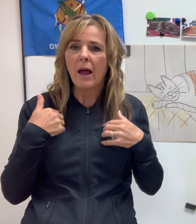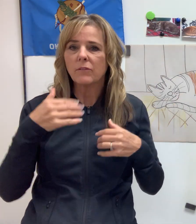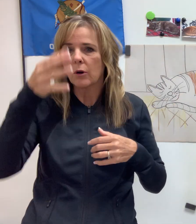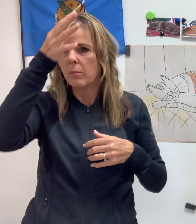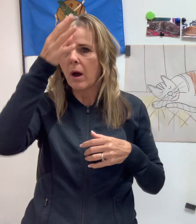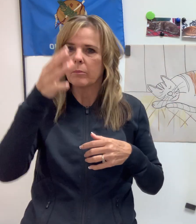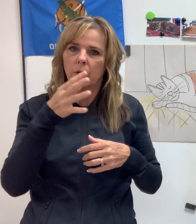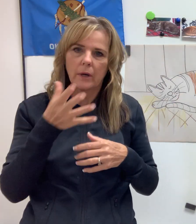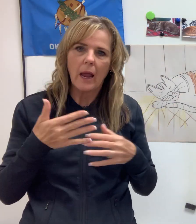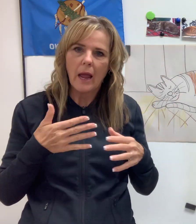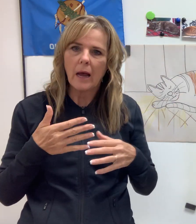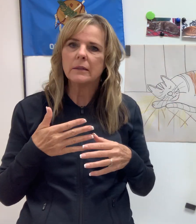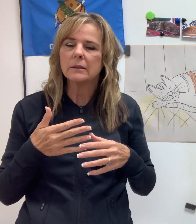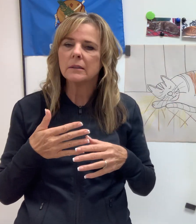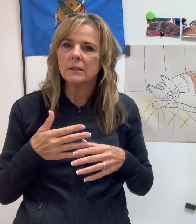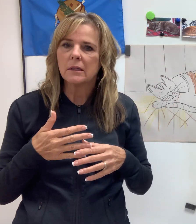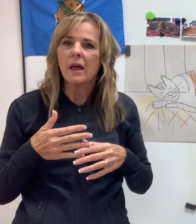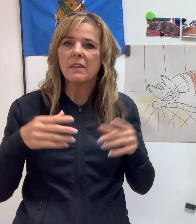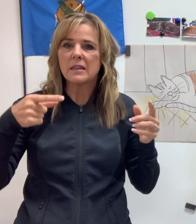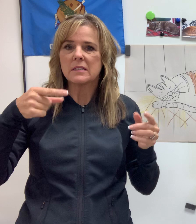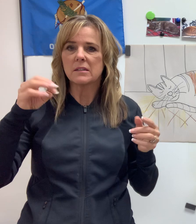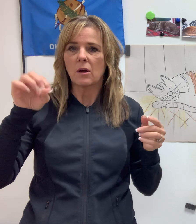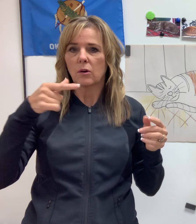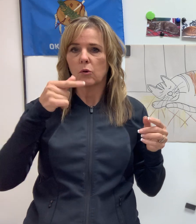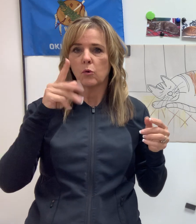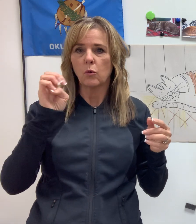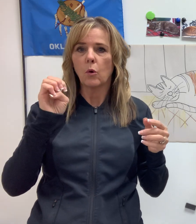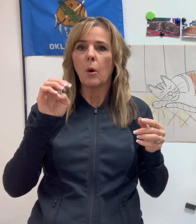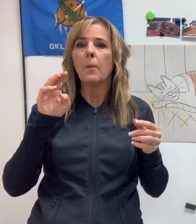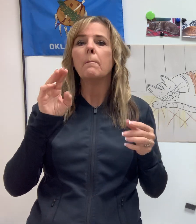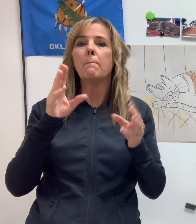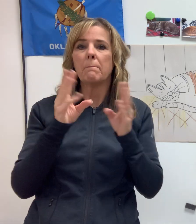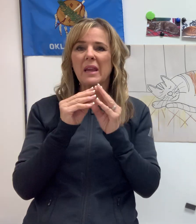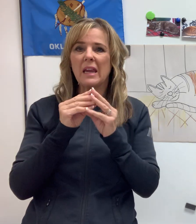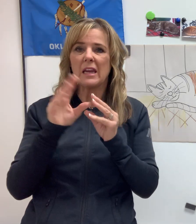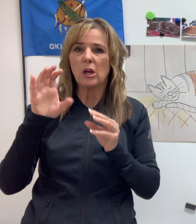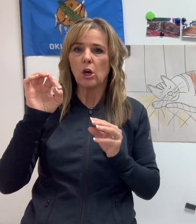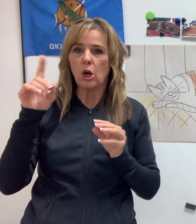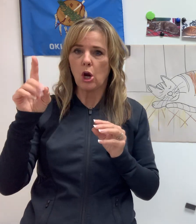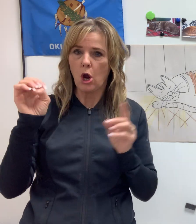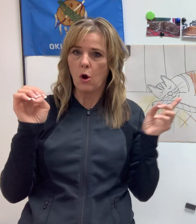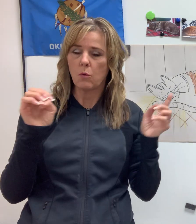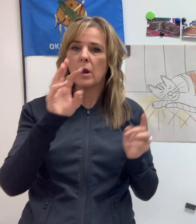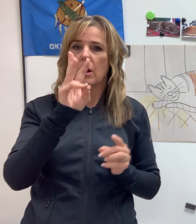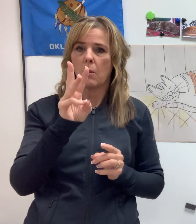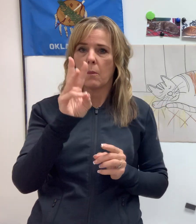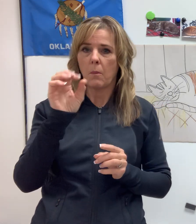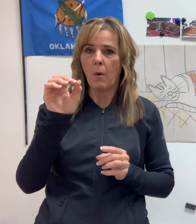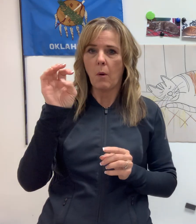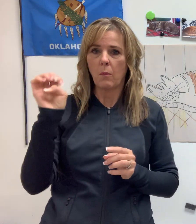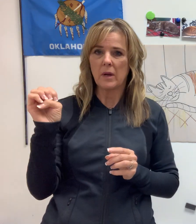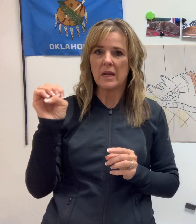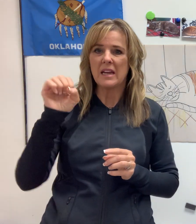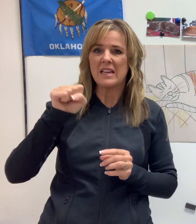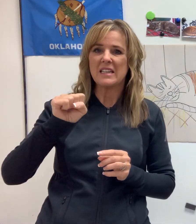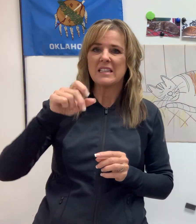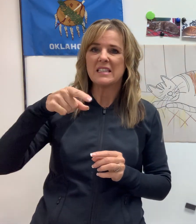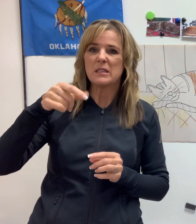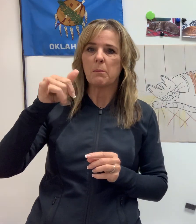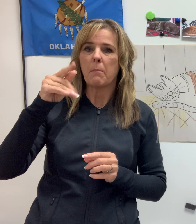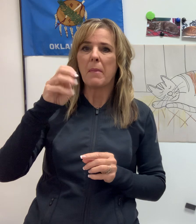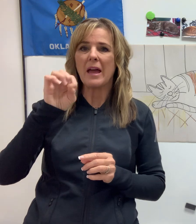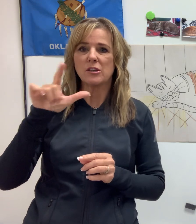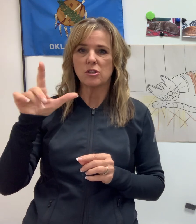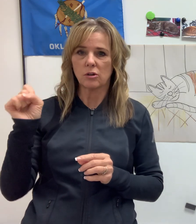adult, this is our Google Meet code, Whoa Specials. Every day, Monday